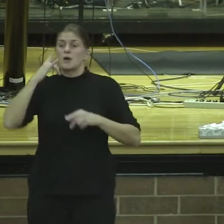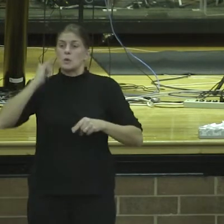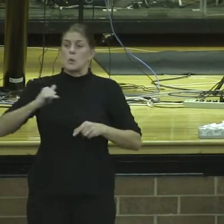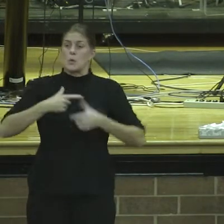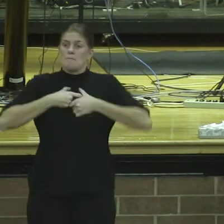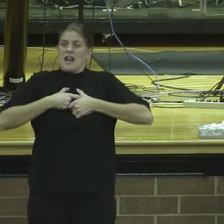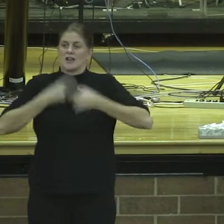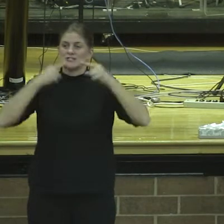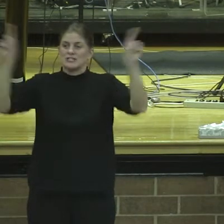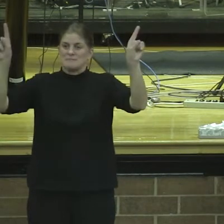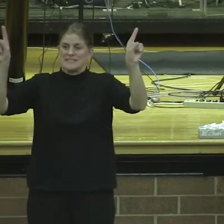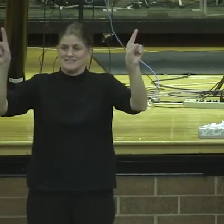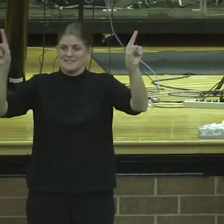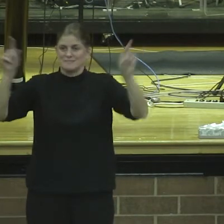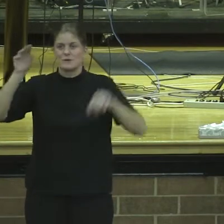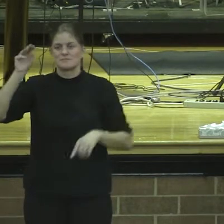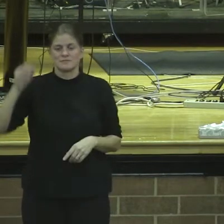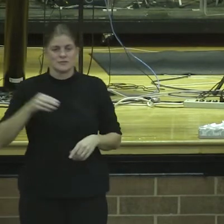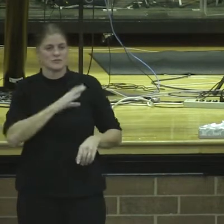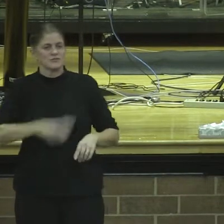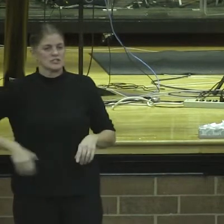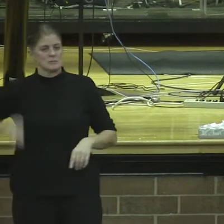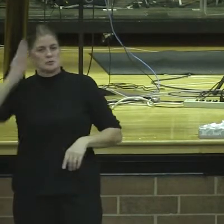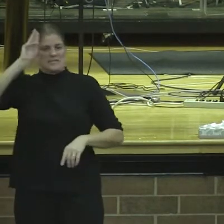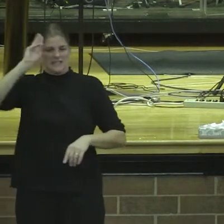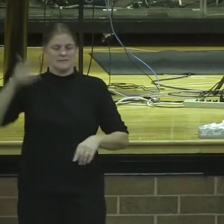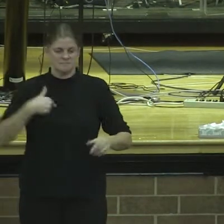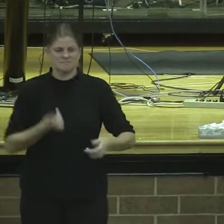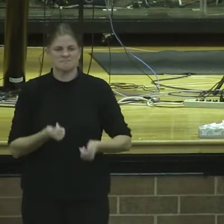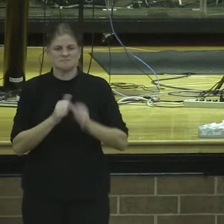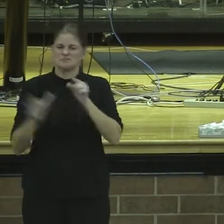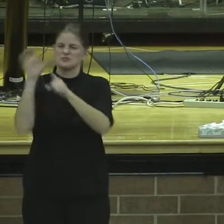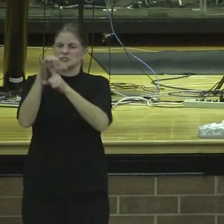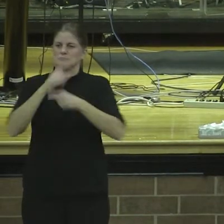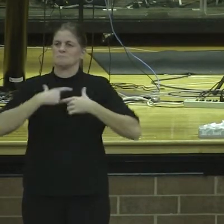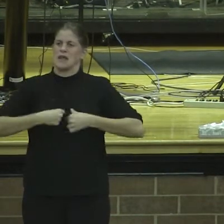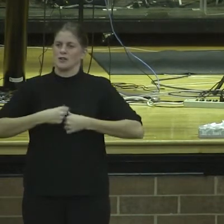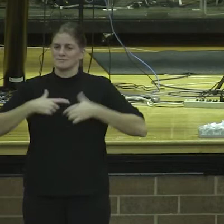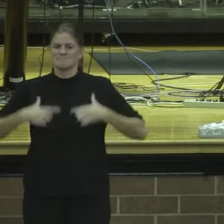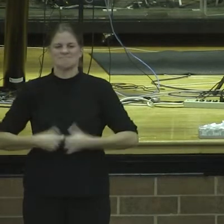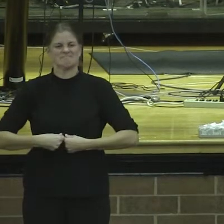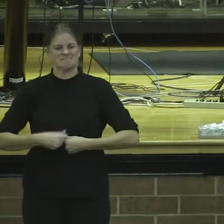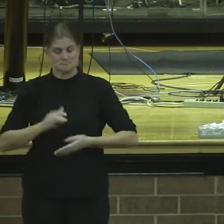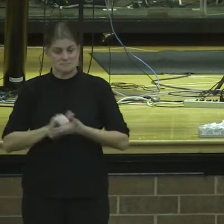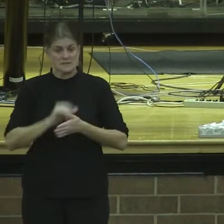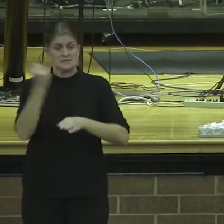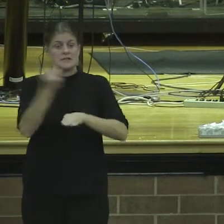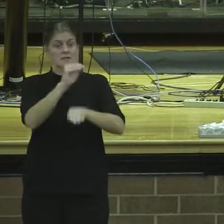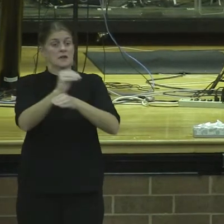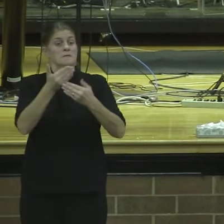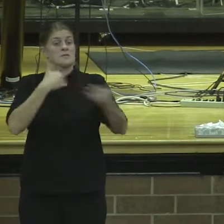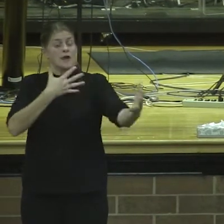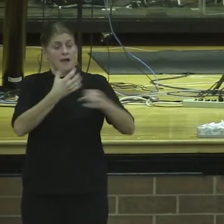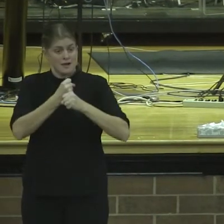Christian organization of like Boy Scouts. It's the highest medal. It's the Eagle Scout. And I was getting the medal for it. And it was that Saturday night before getting it.